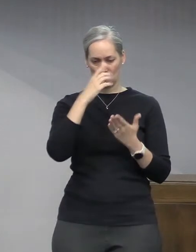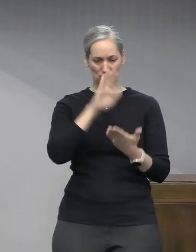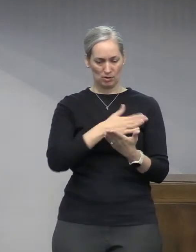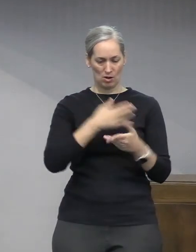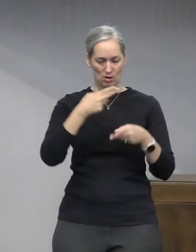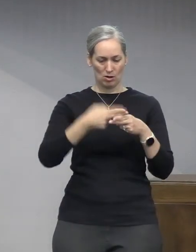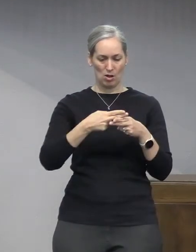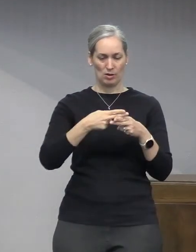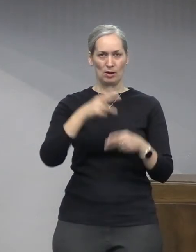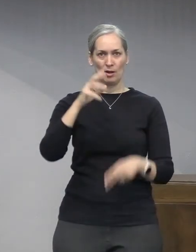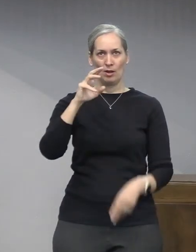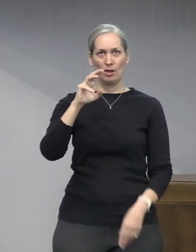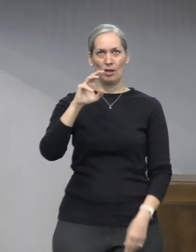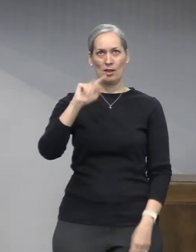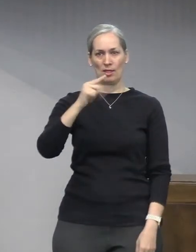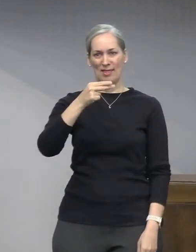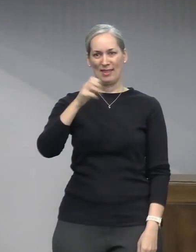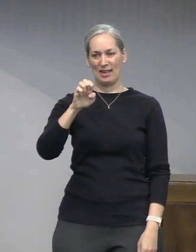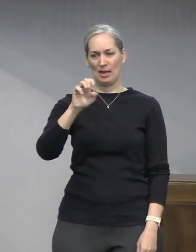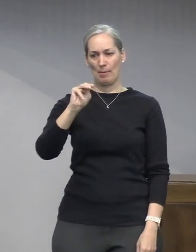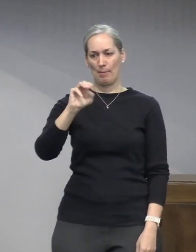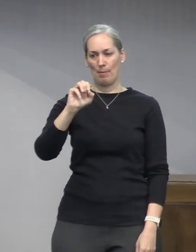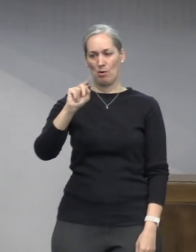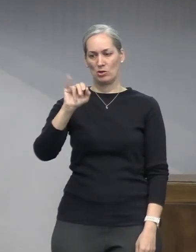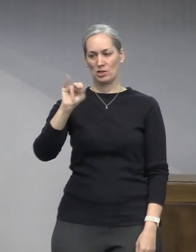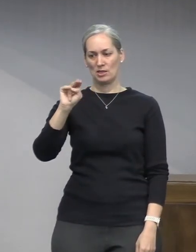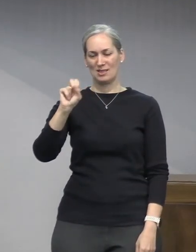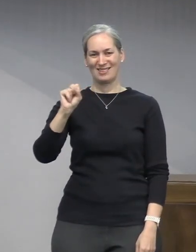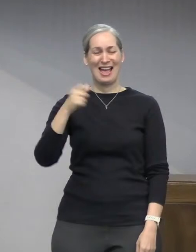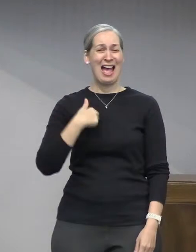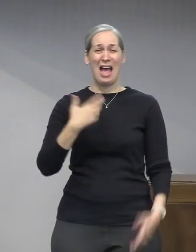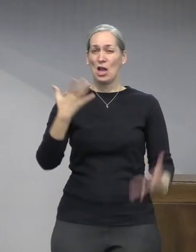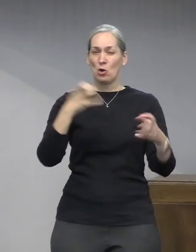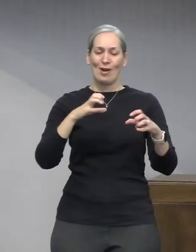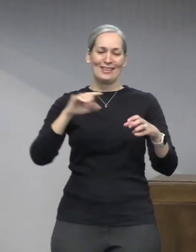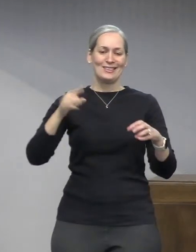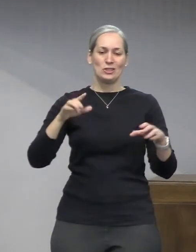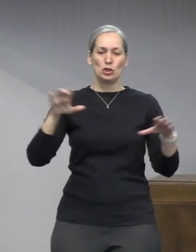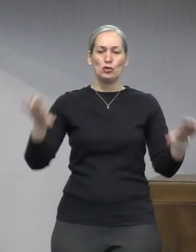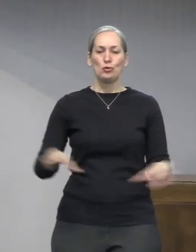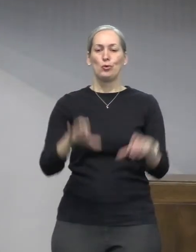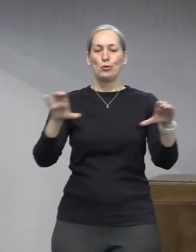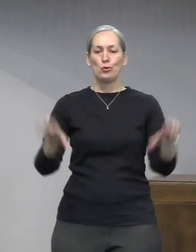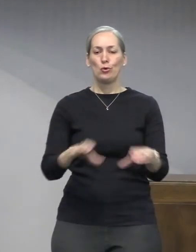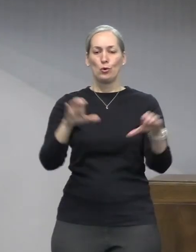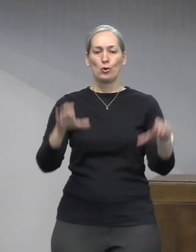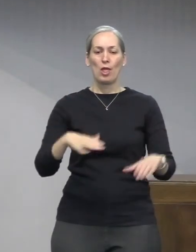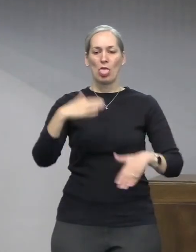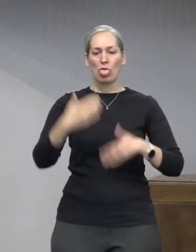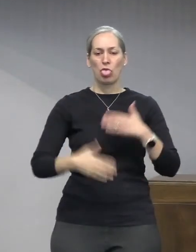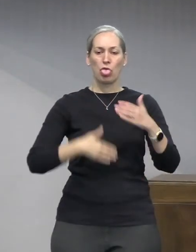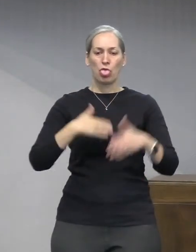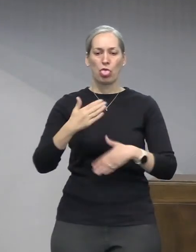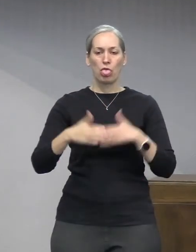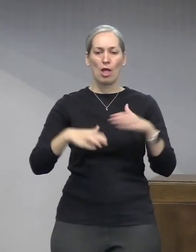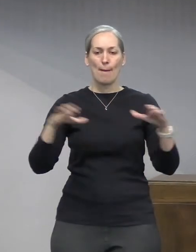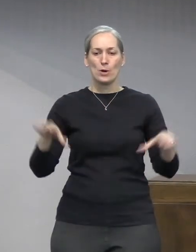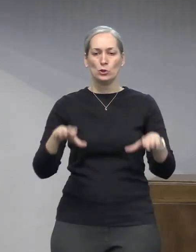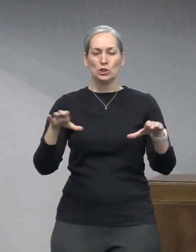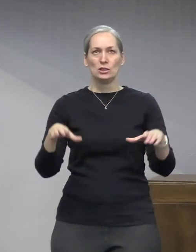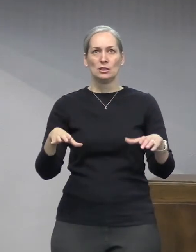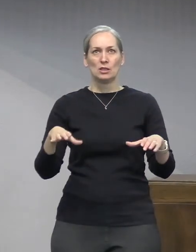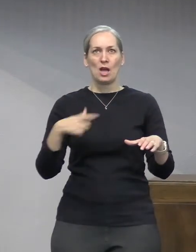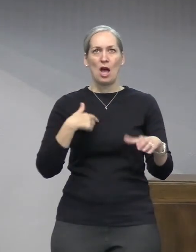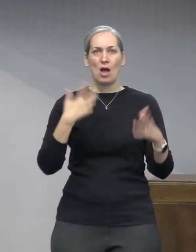West. He says, I don't want to go through the motions. I don't want to go one more day without